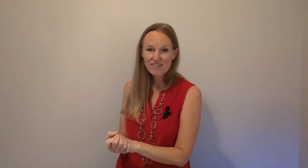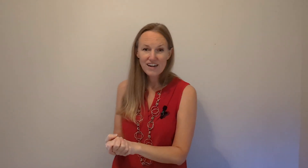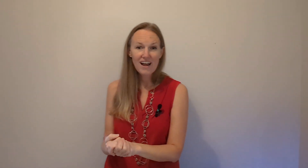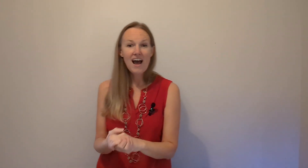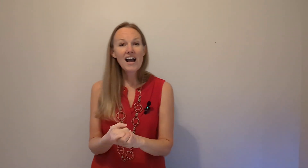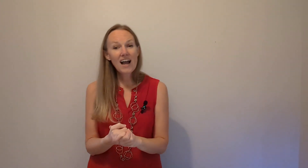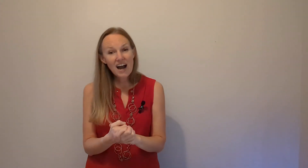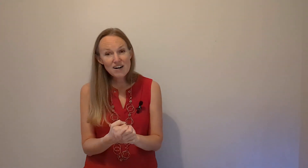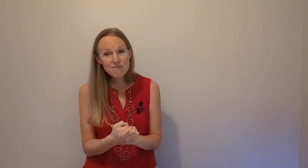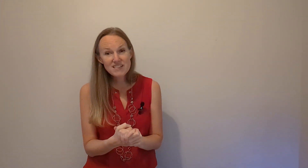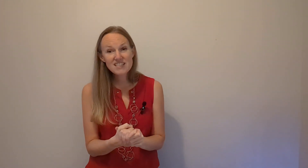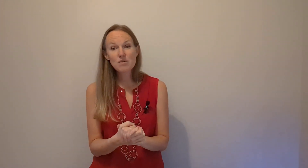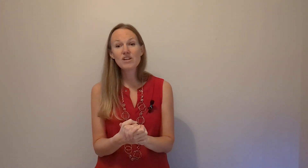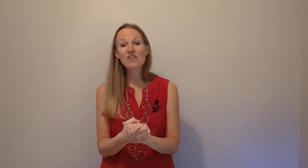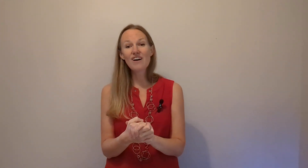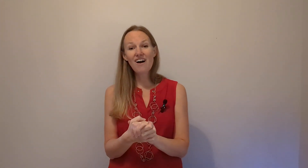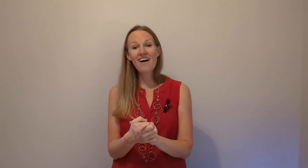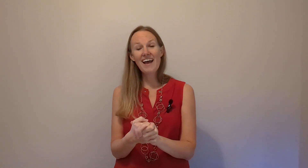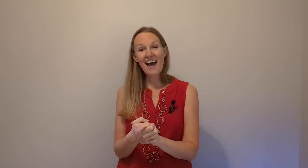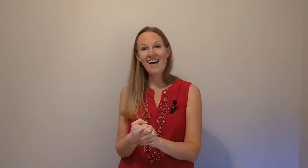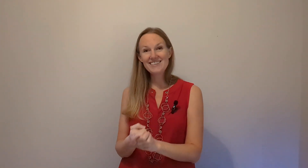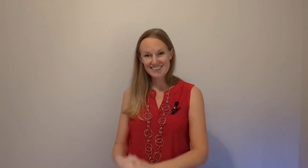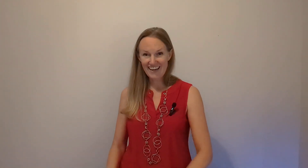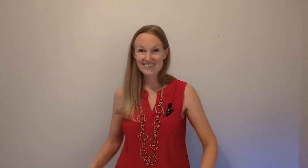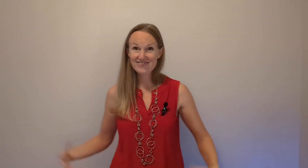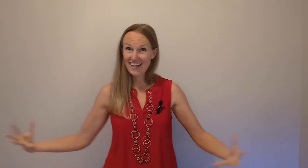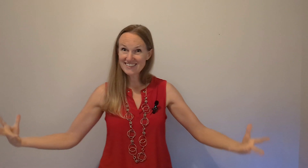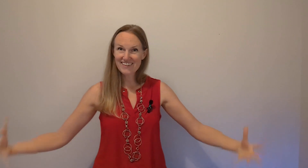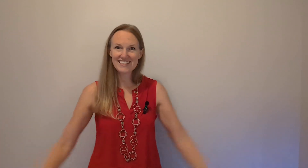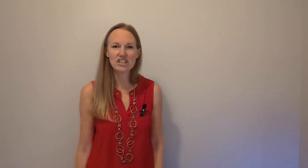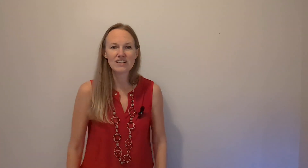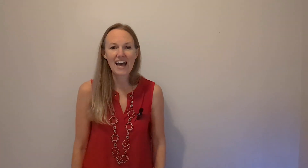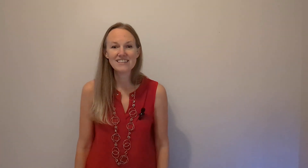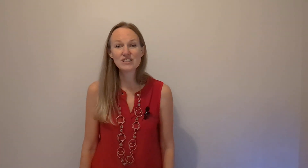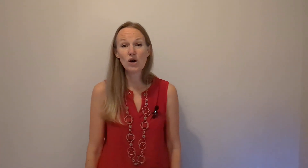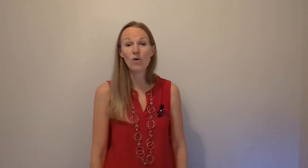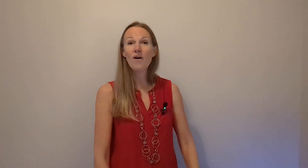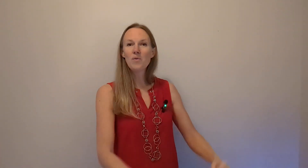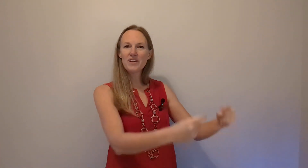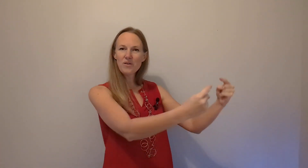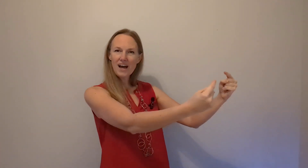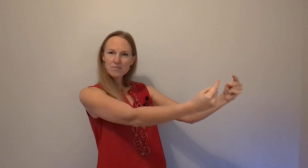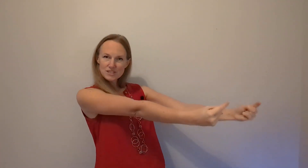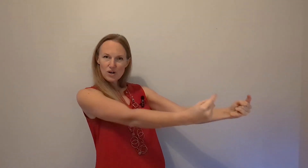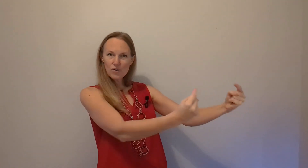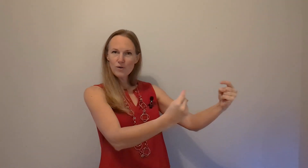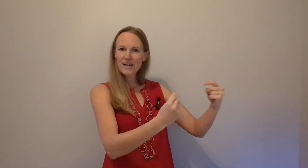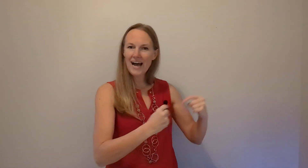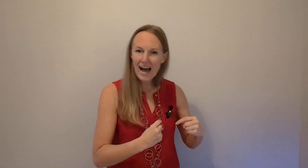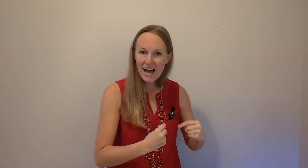offering. Come, see what your God has done. Okay, so we're going to need to learn that. So we know come, so